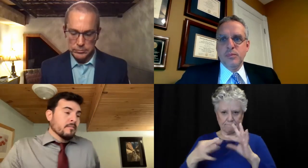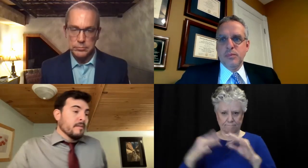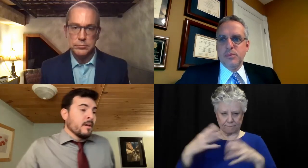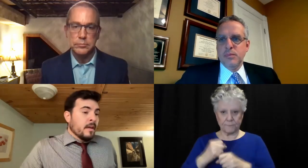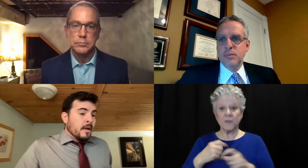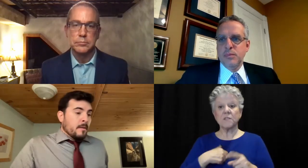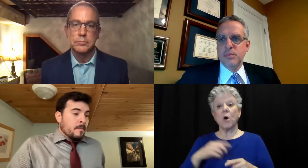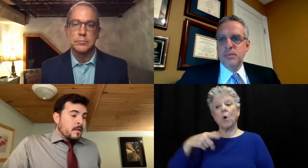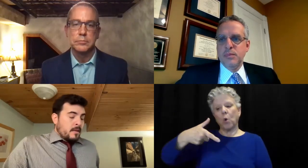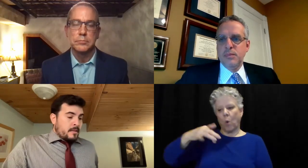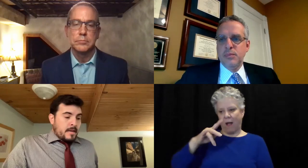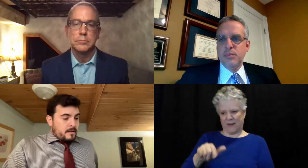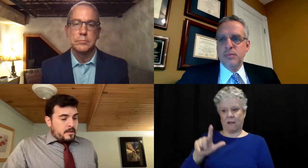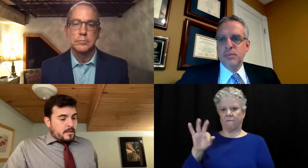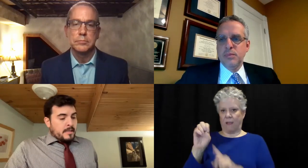quality of life,